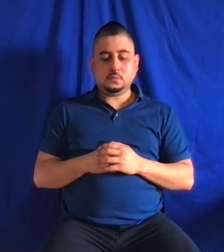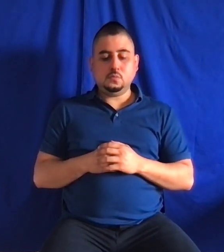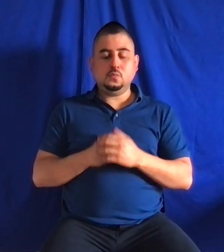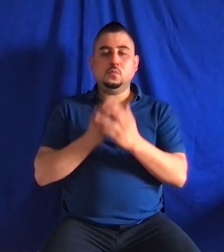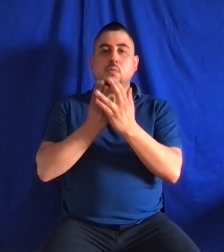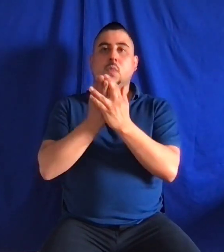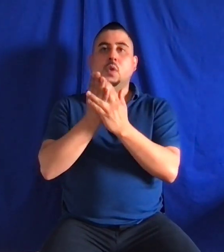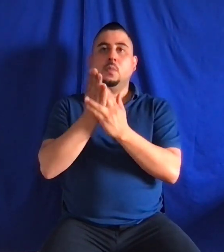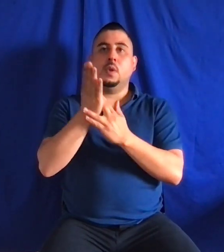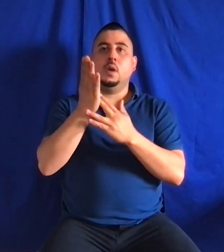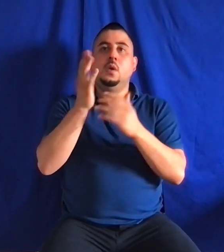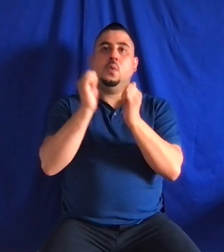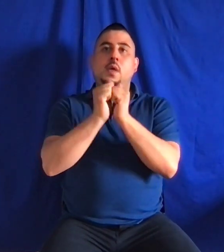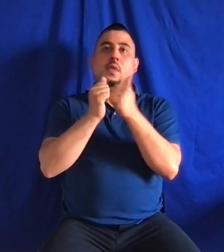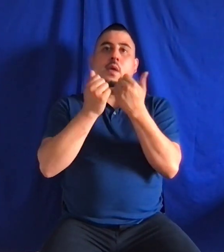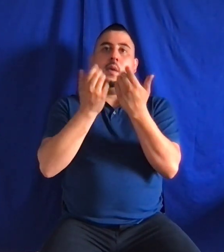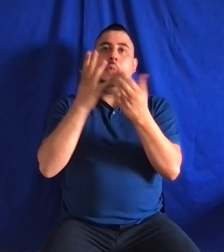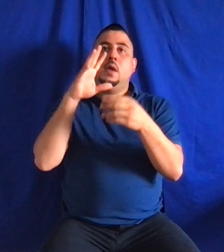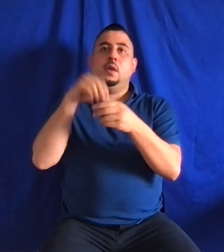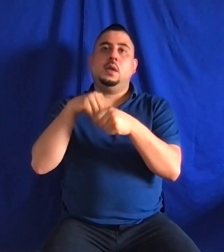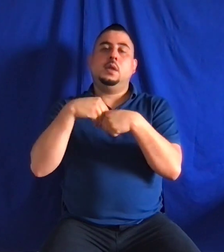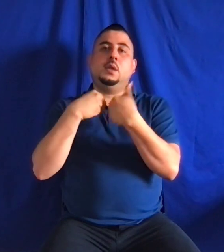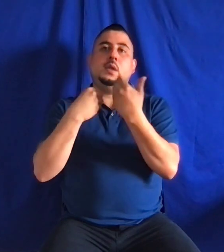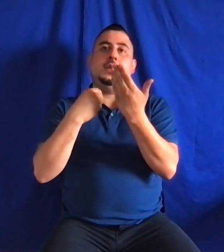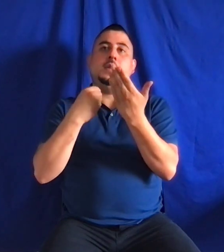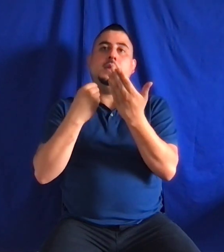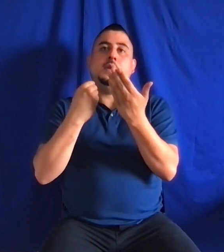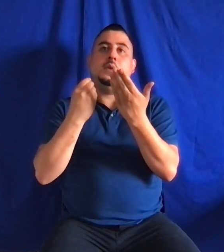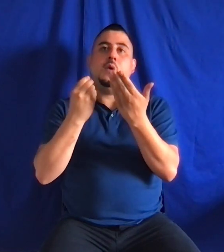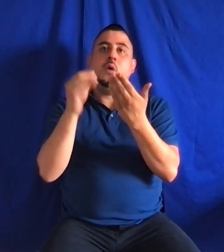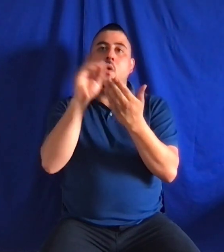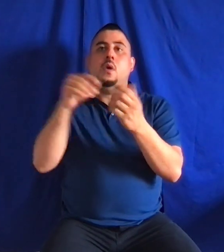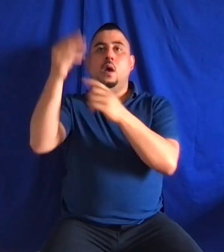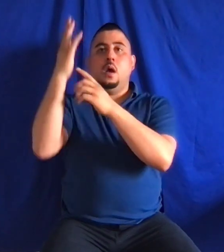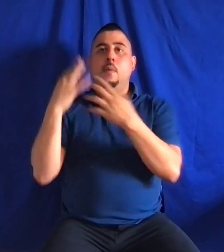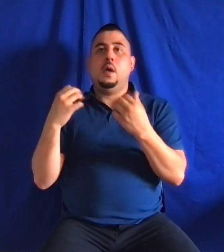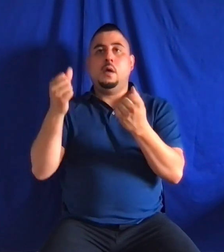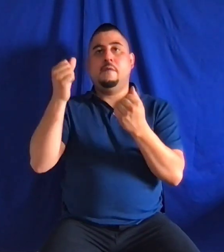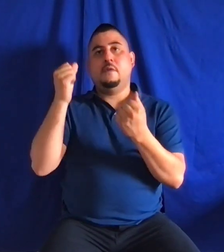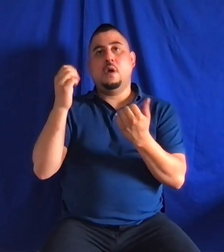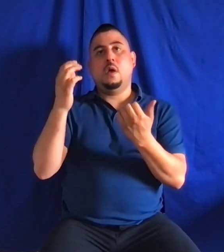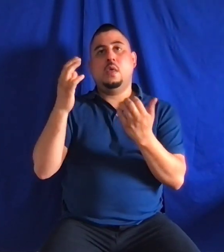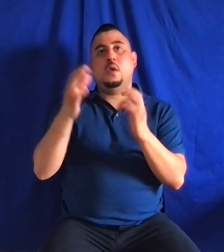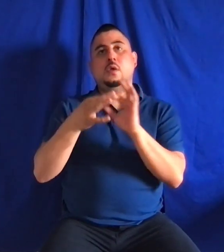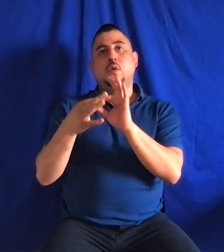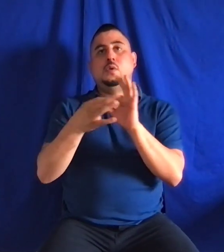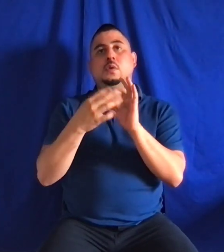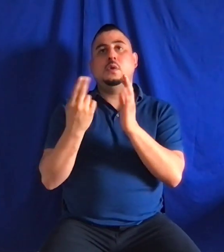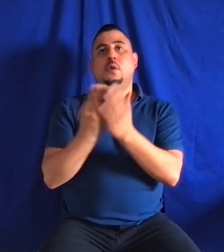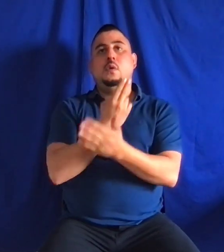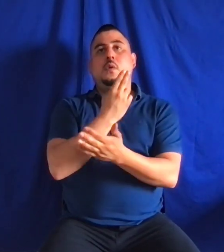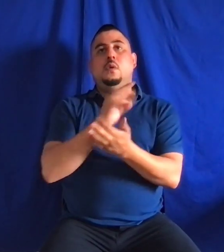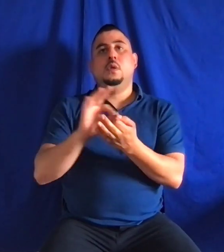Through him and with him and in him, O God, Almighty Father, in the unity of the